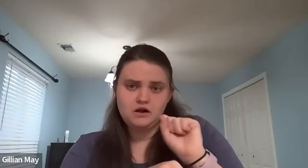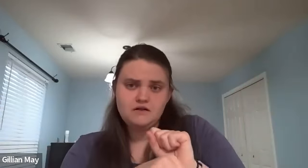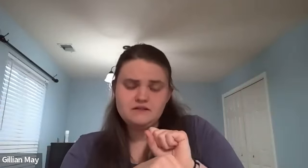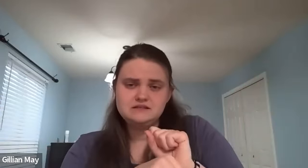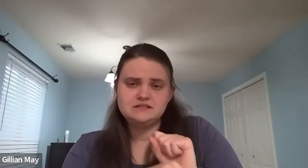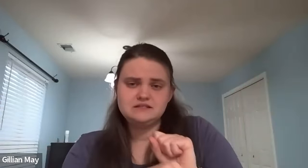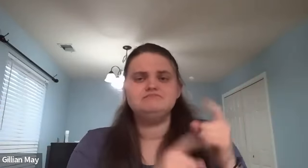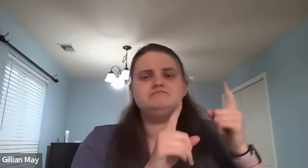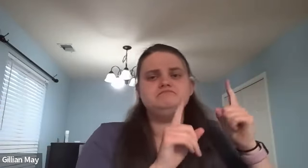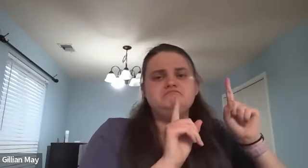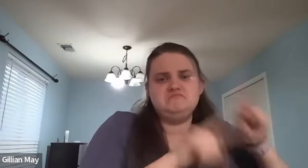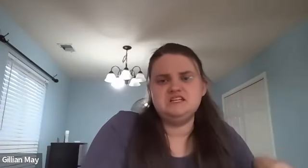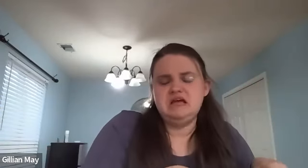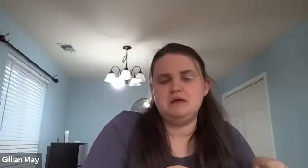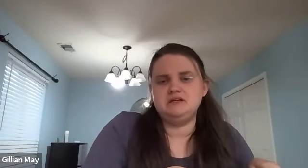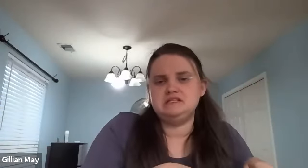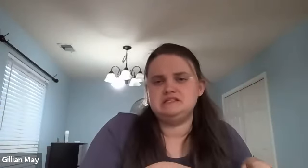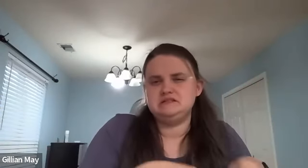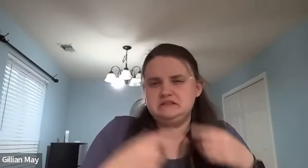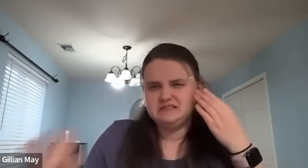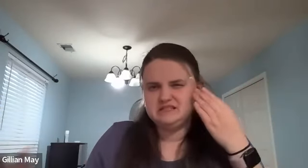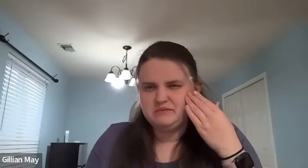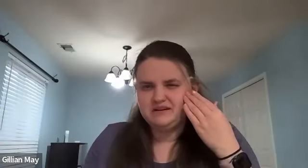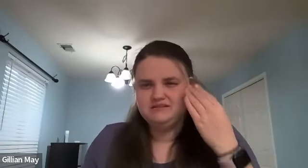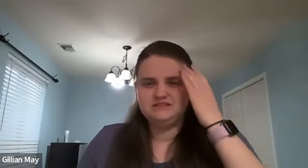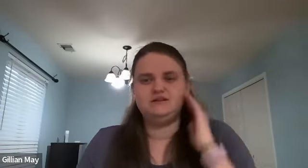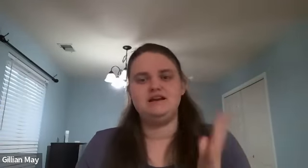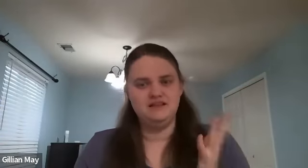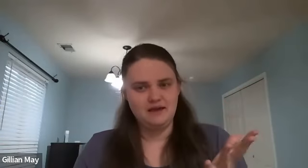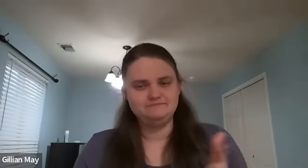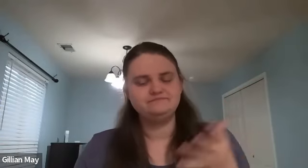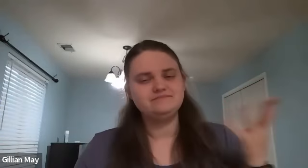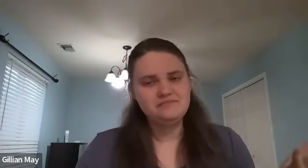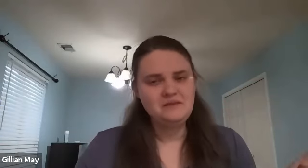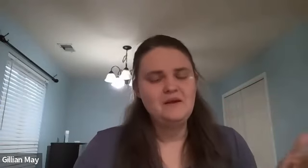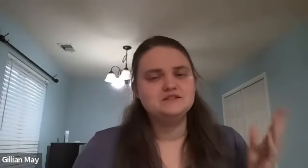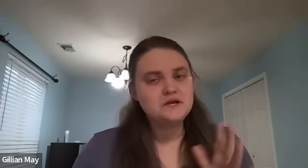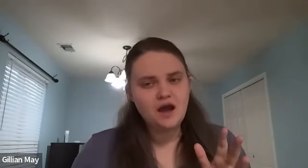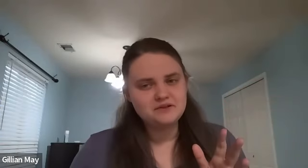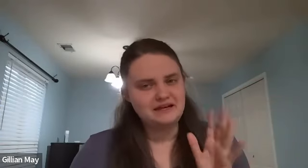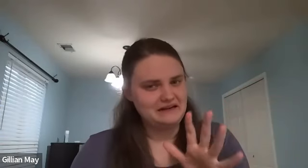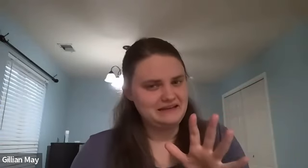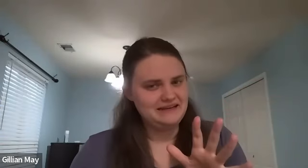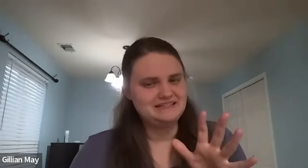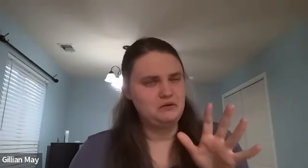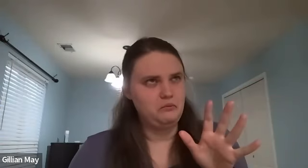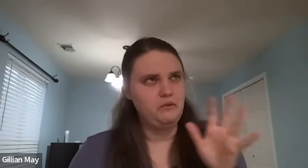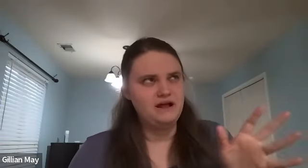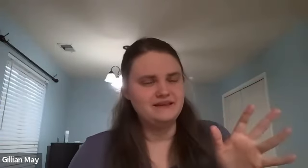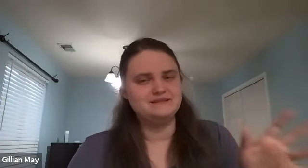on this, this happens. See what I mean? So kind of like that. It's very complicated, I get it, and it's like, what, that doesn't